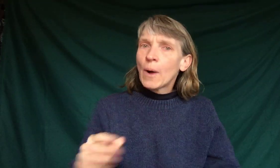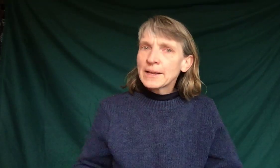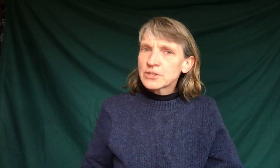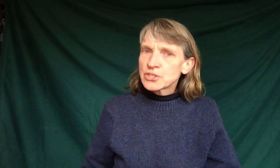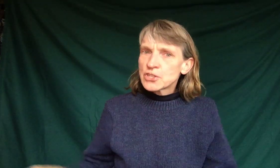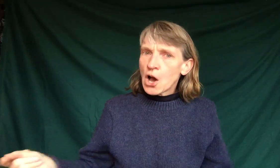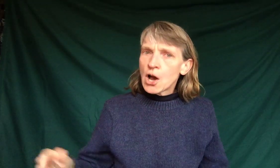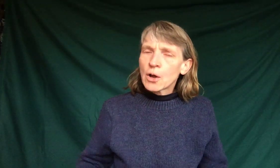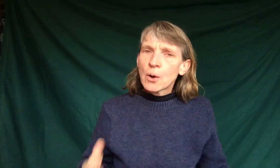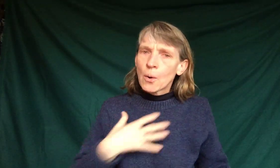White dog,